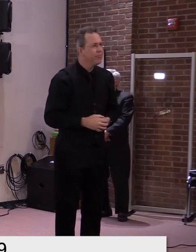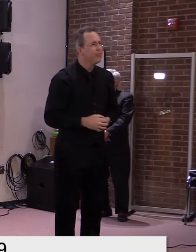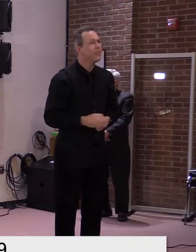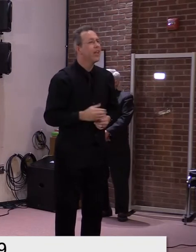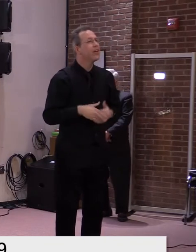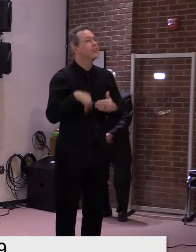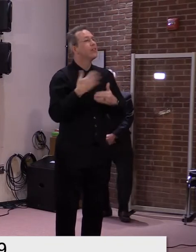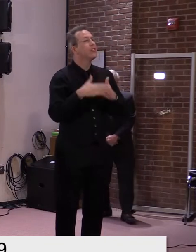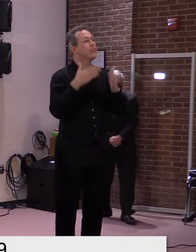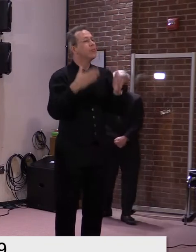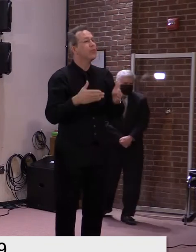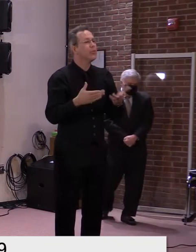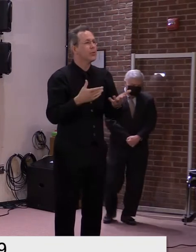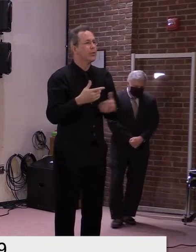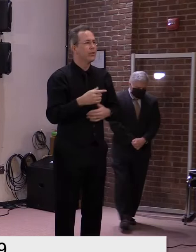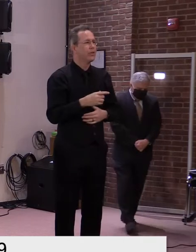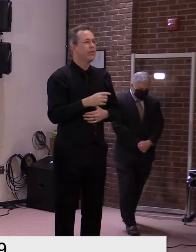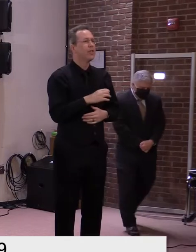Commissioner Pishak.